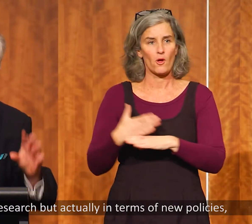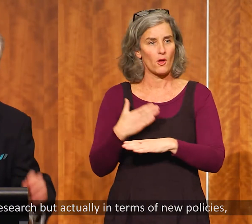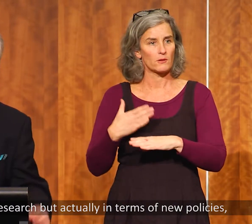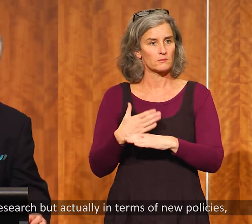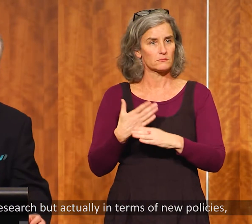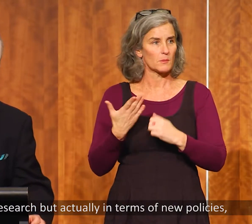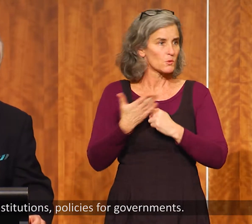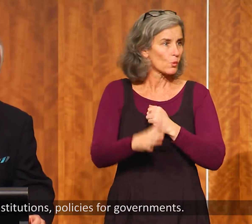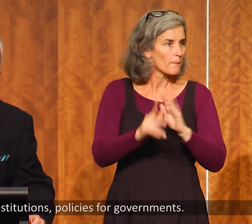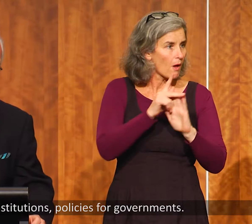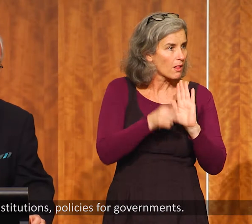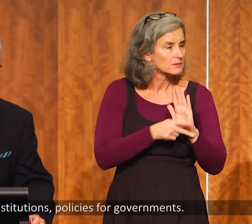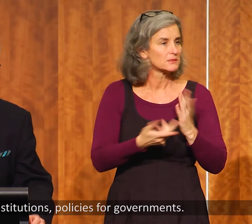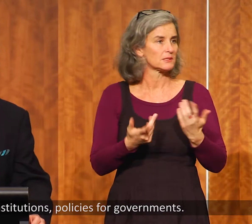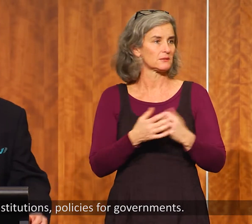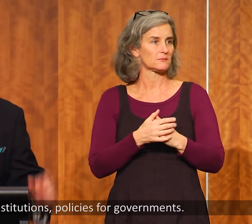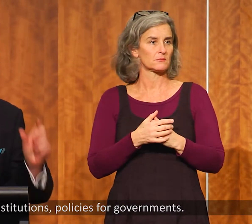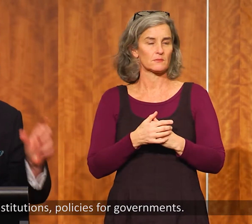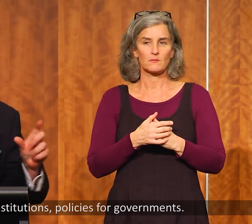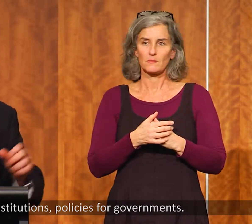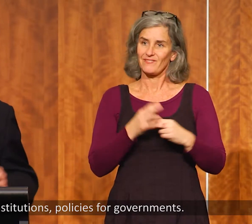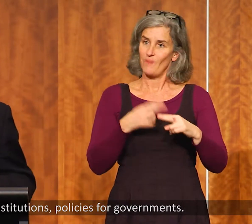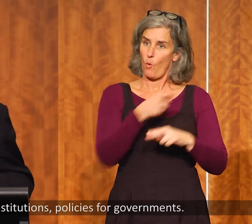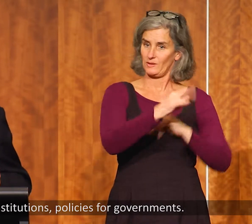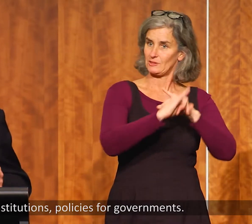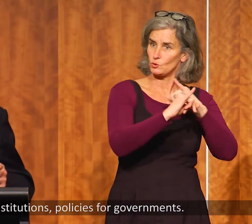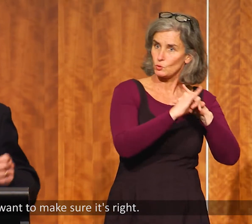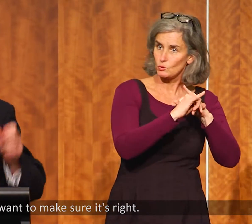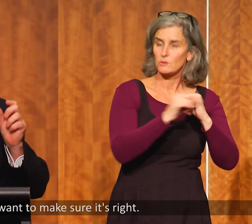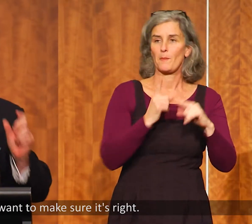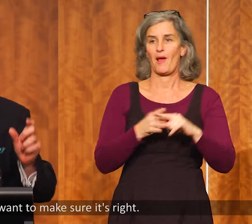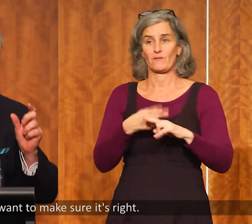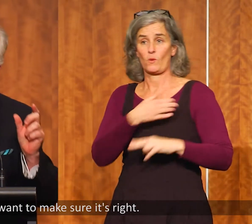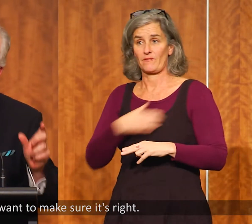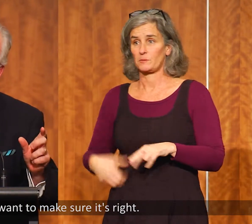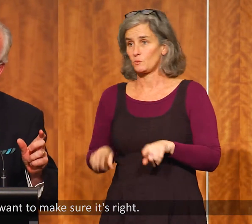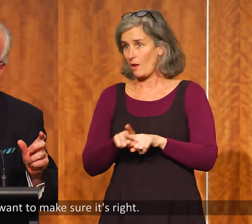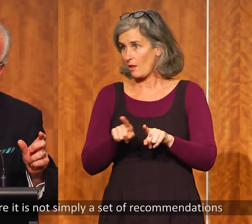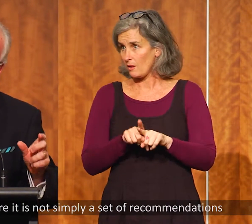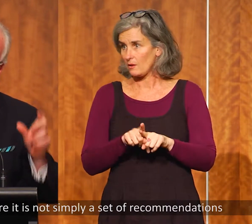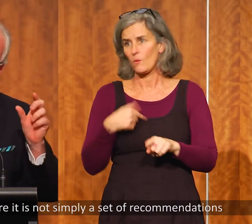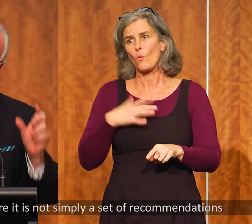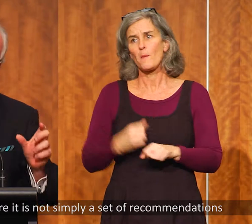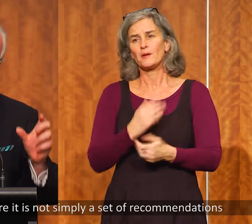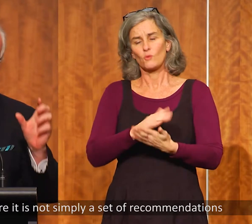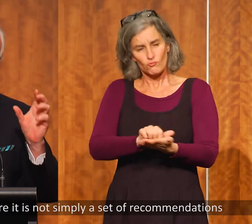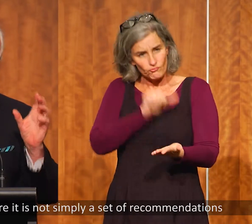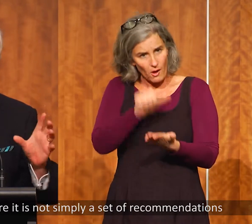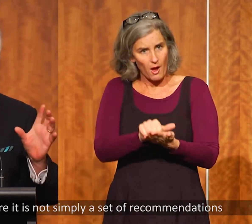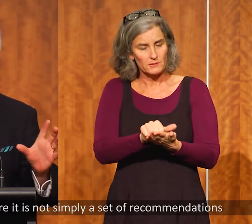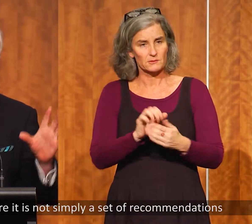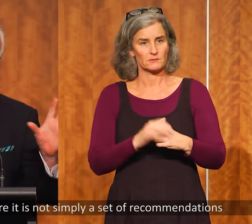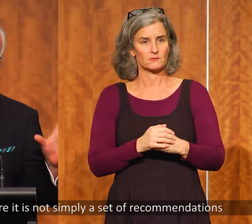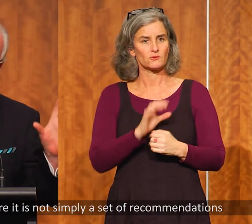new policies, policies for institutions, policies for governments. And we want to make sure it's right. We want to make sure that it